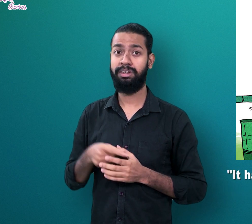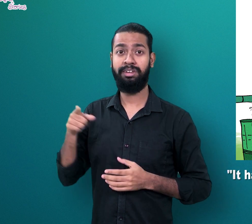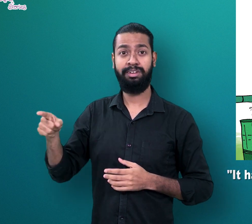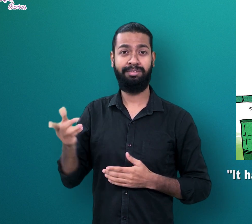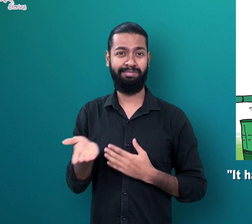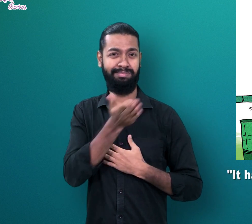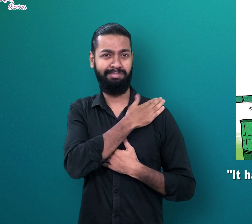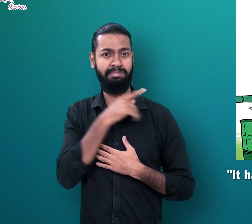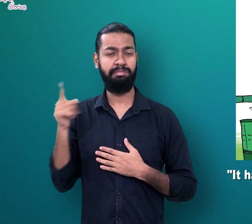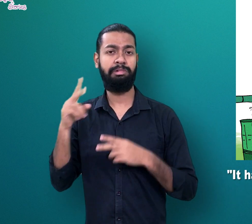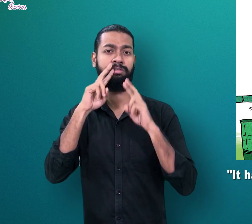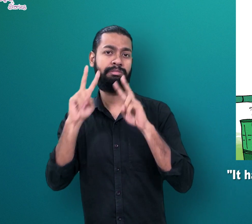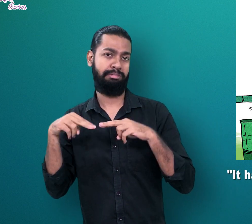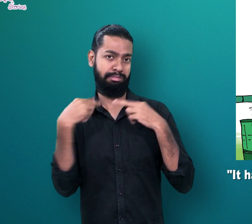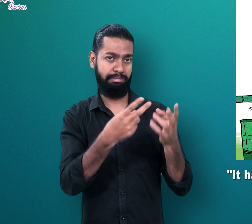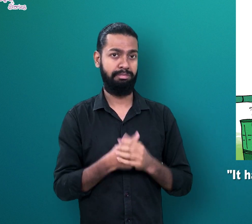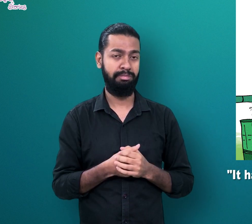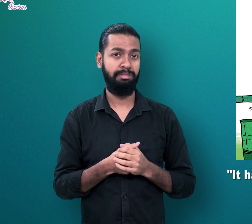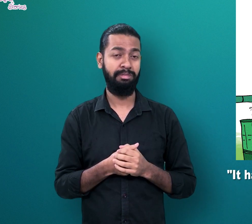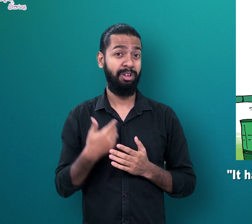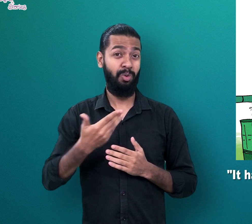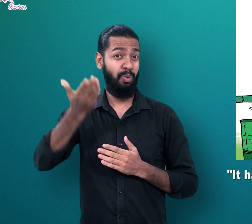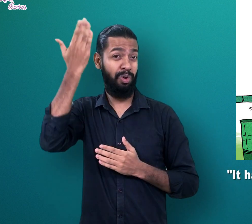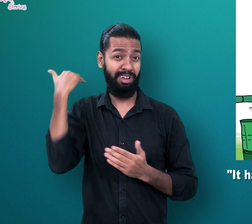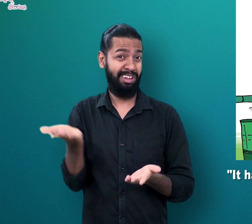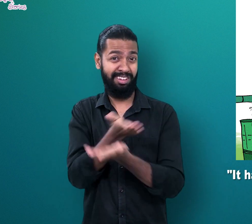It had become very old and worn out.